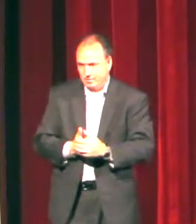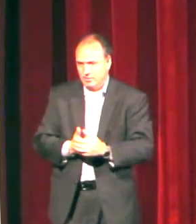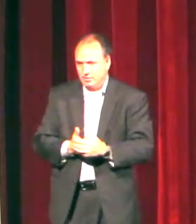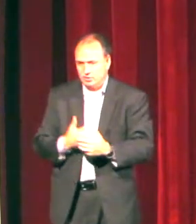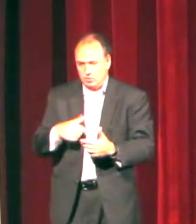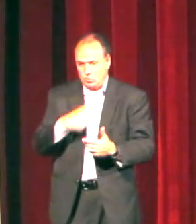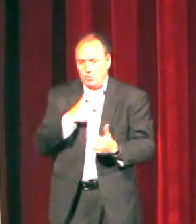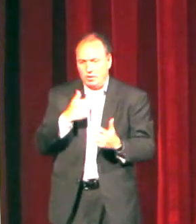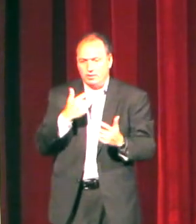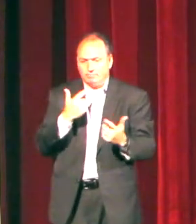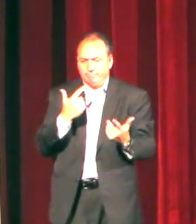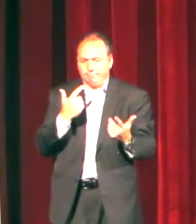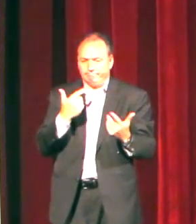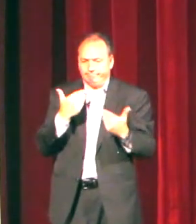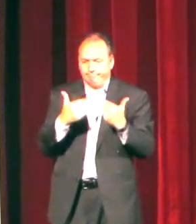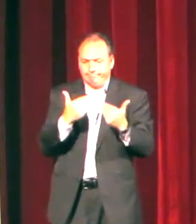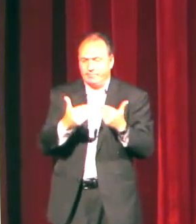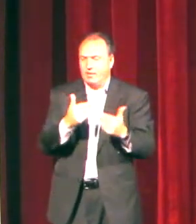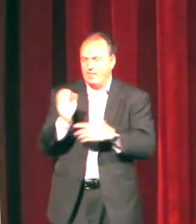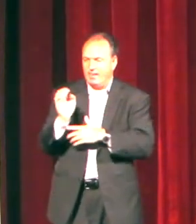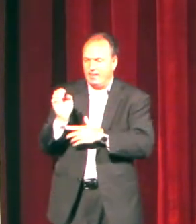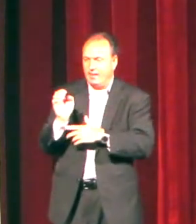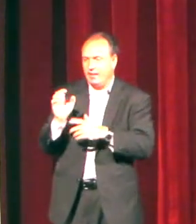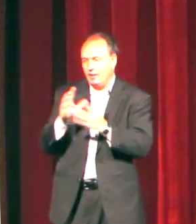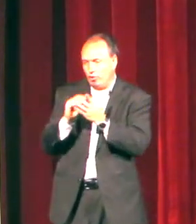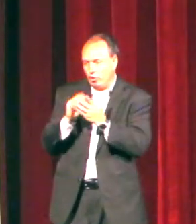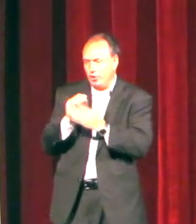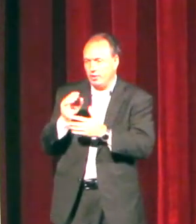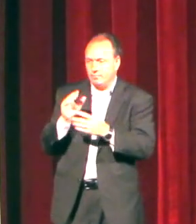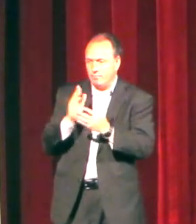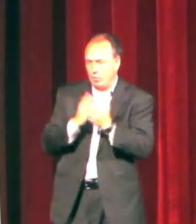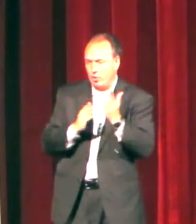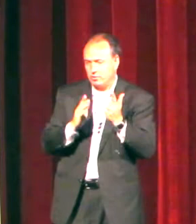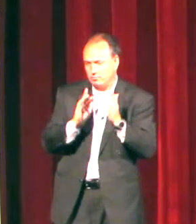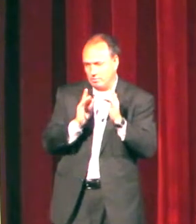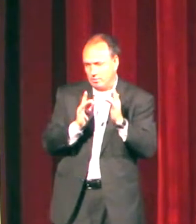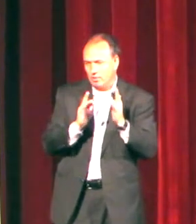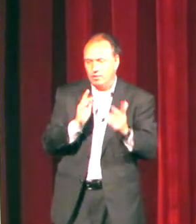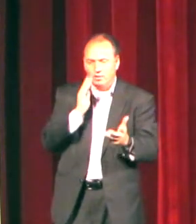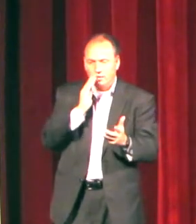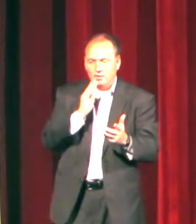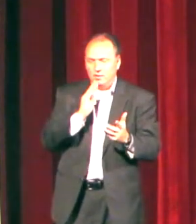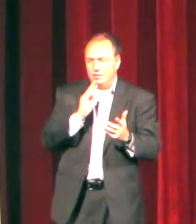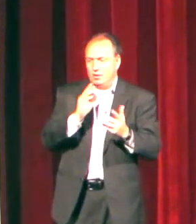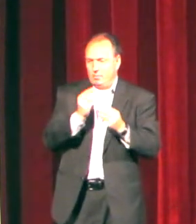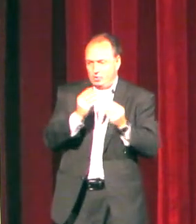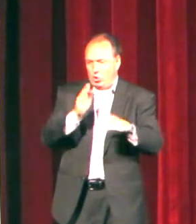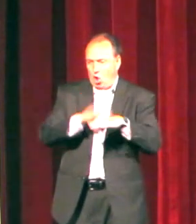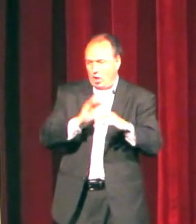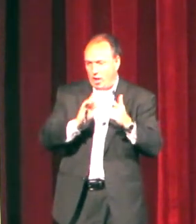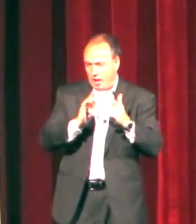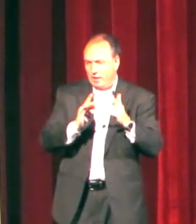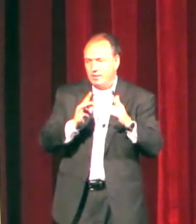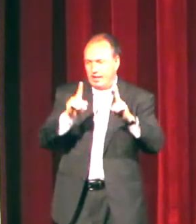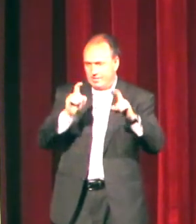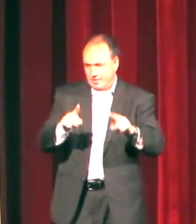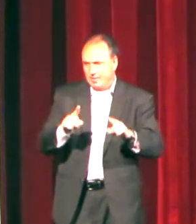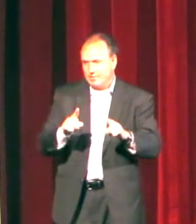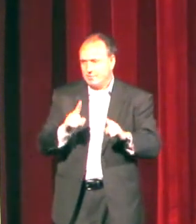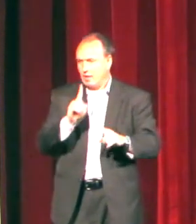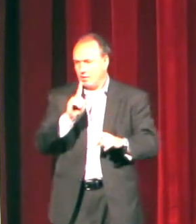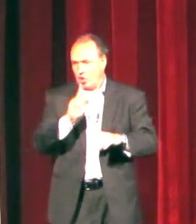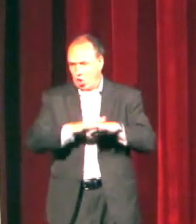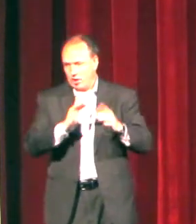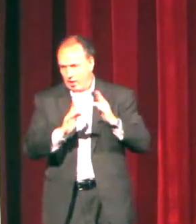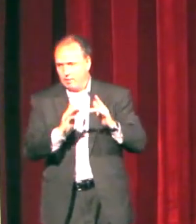we went through, like I said, the e-learning part, which is material online and a test online,